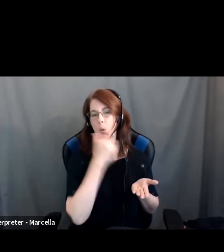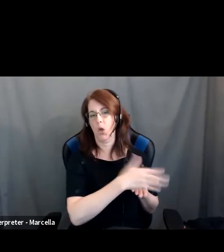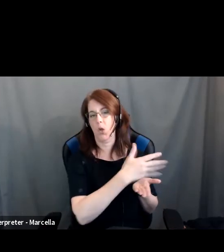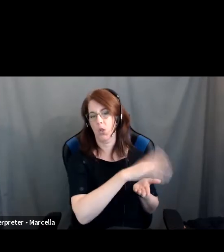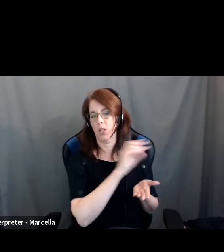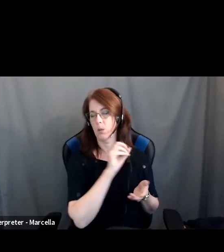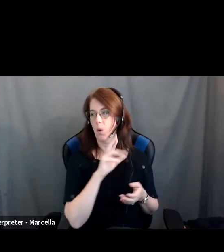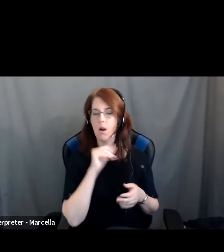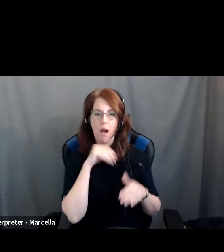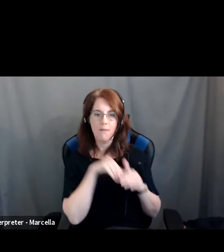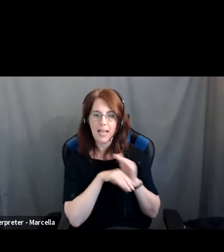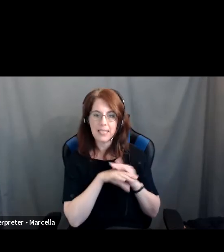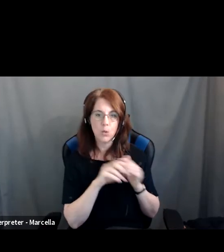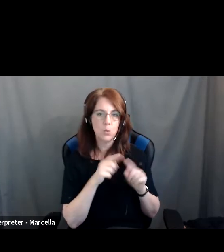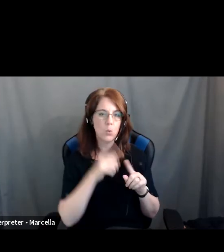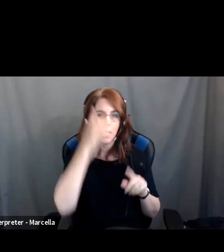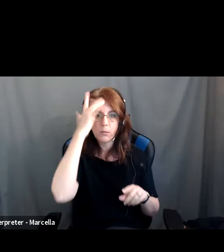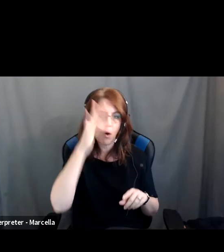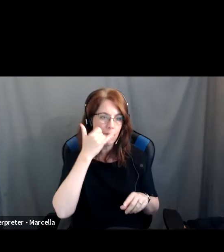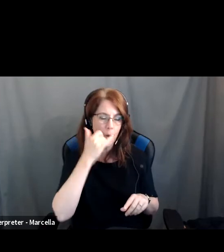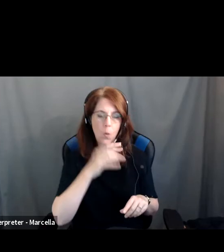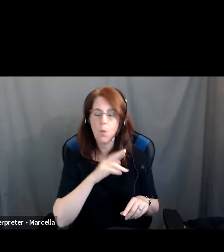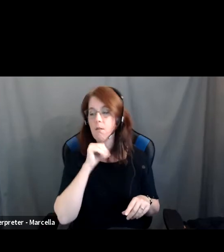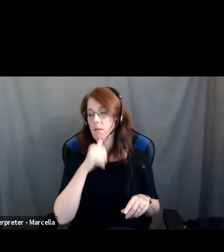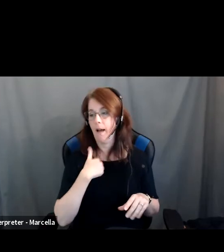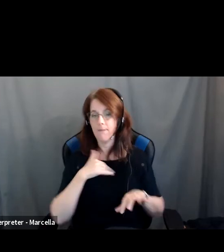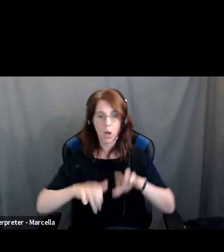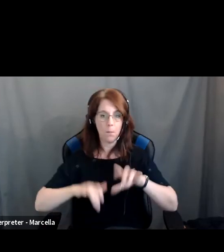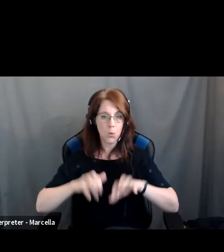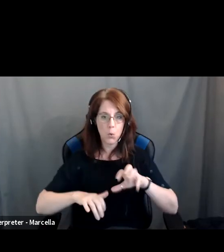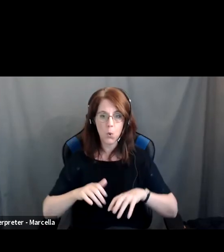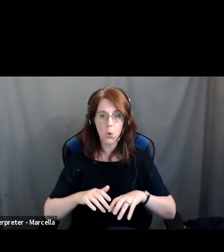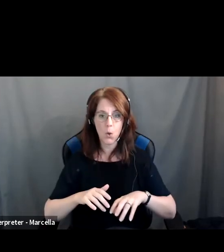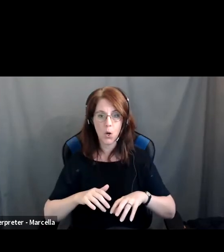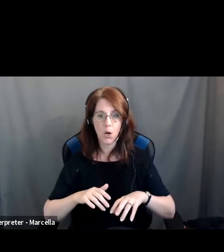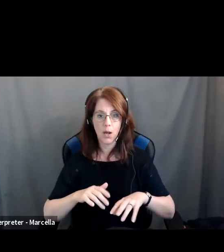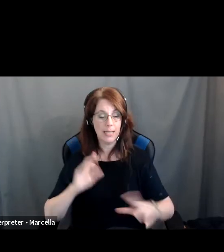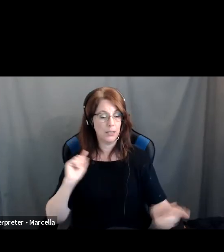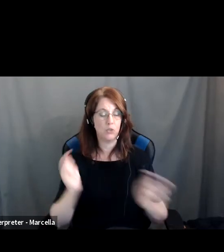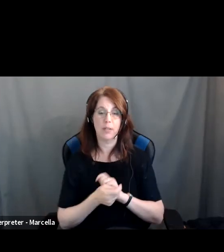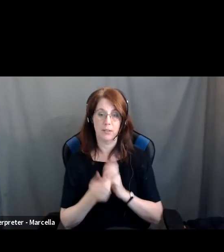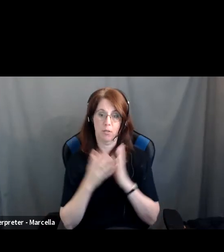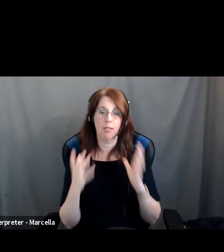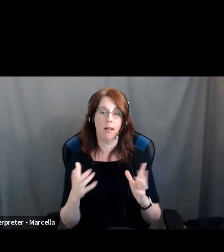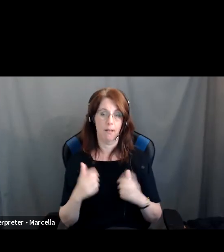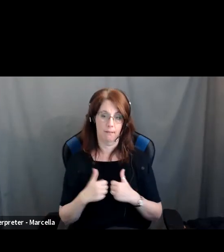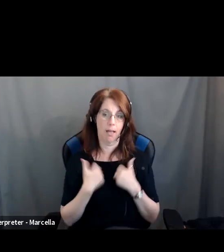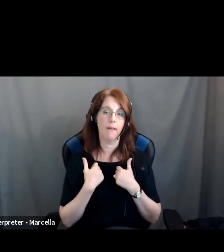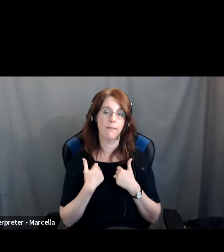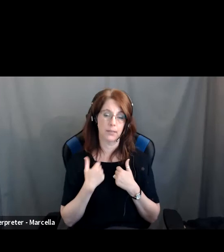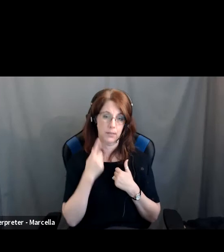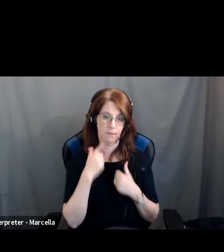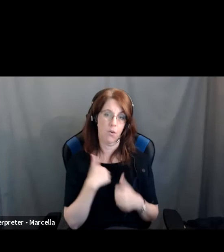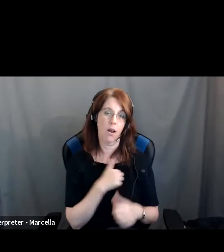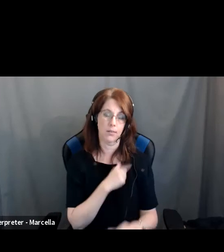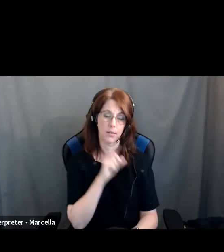having access to a smartphone or not having access to a computer, it has changed a lot of lives for us, and just